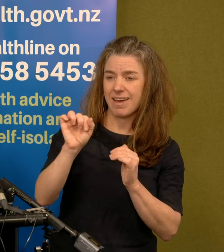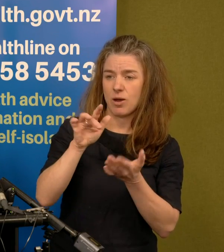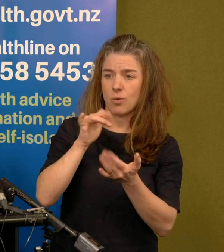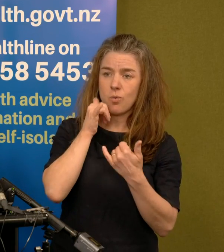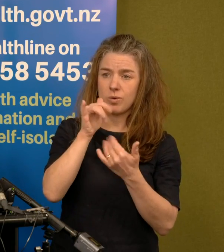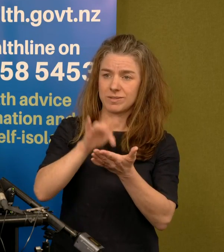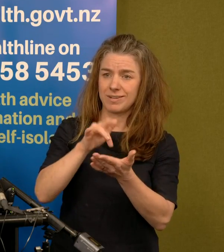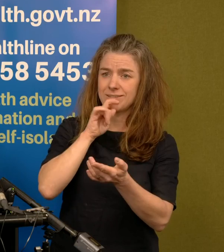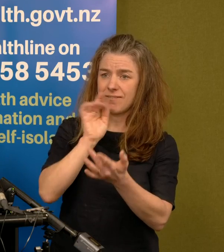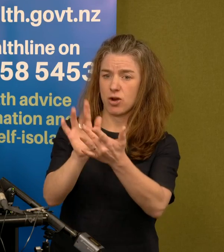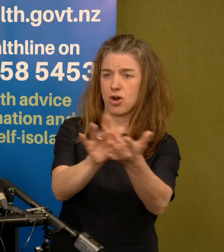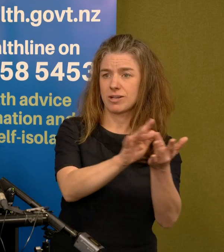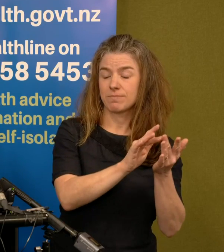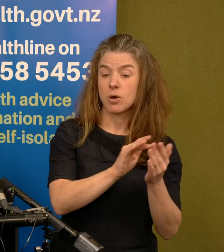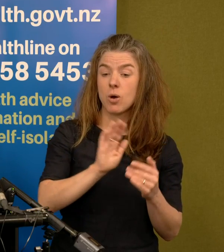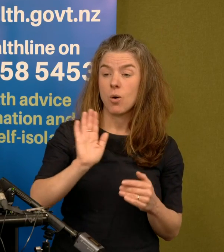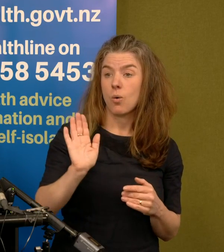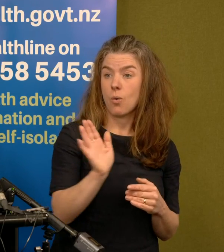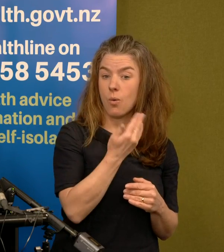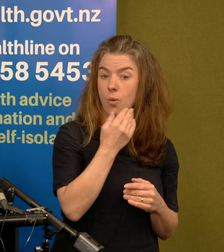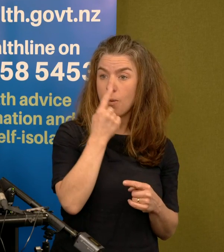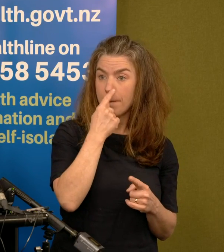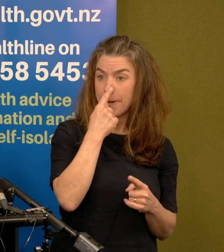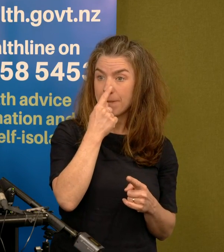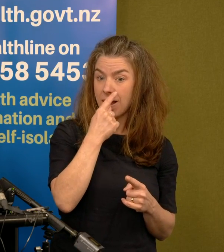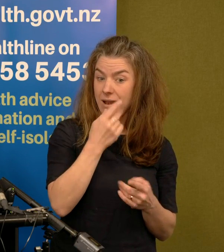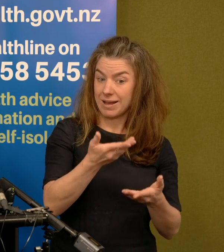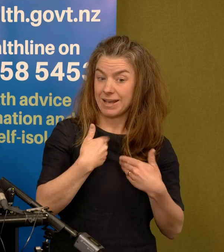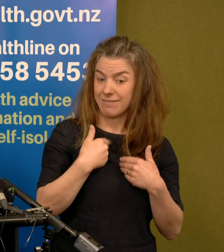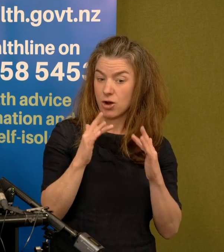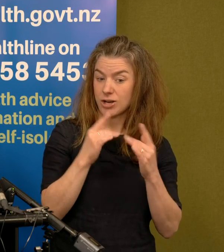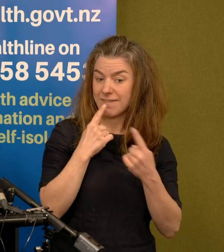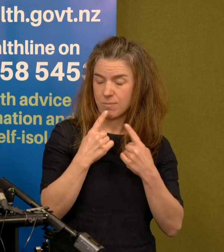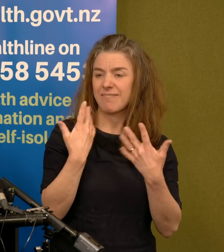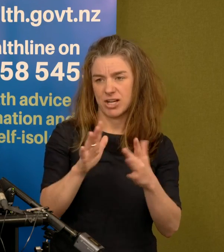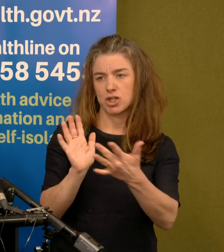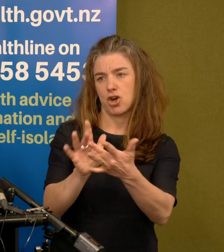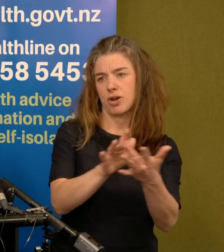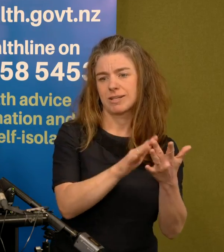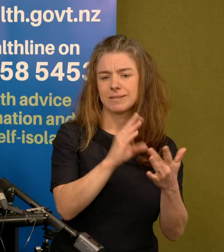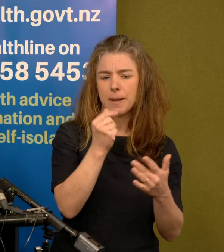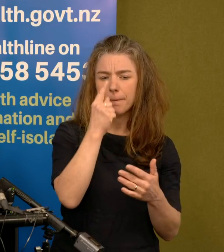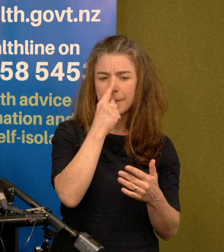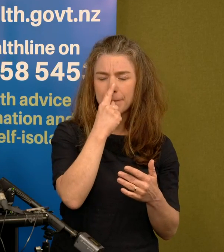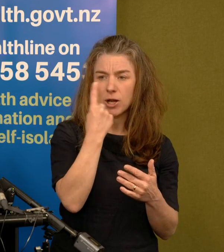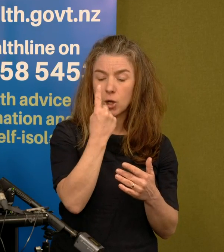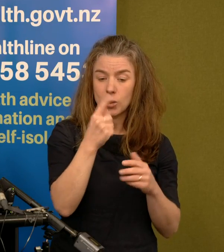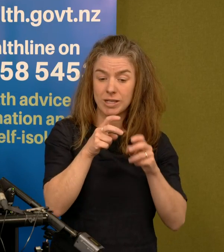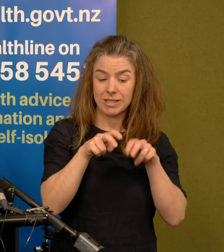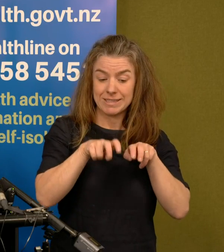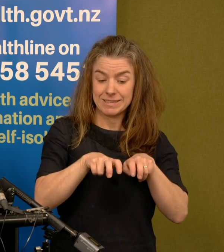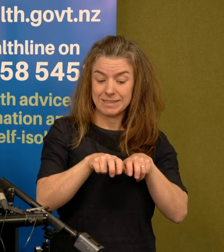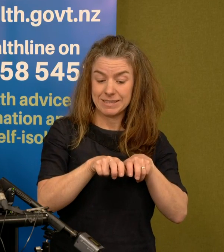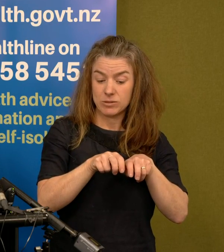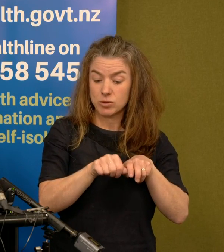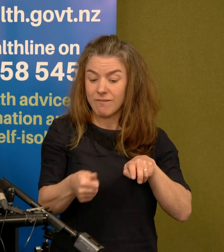vast majority of people, in fact everybody for whom there were contact details, has been contacted, and those who are close contacts are now